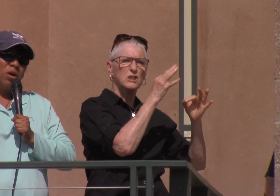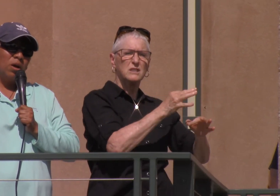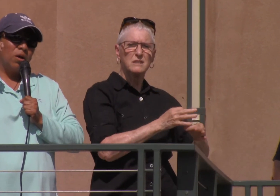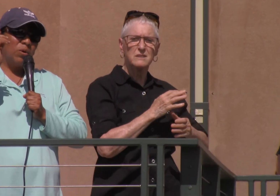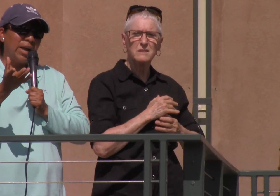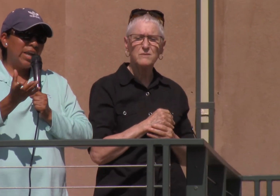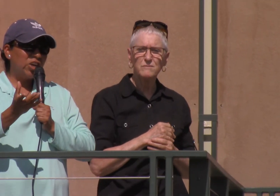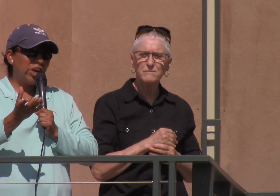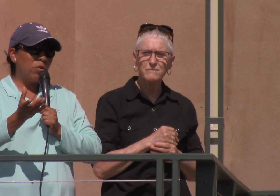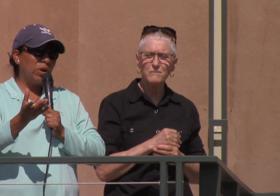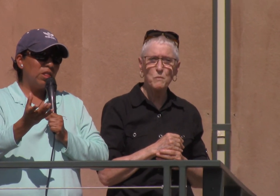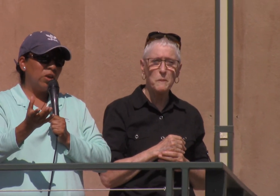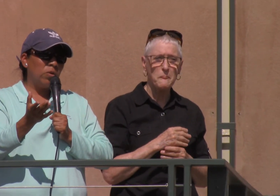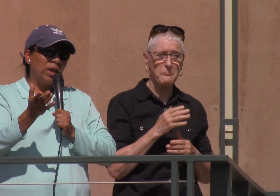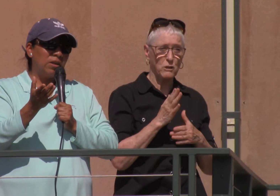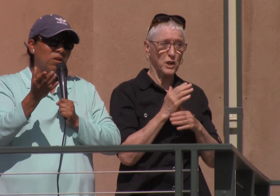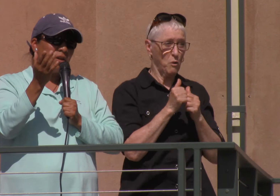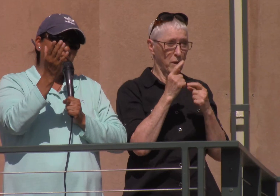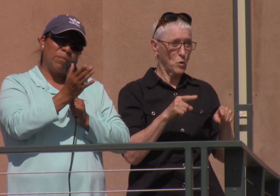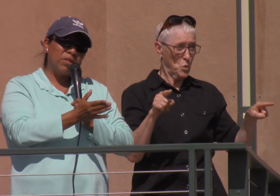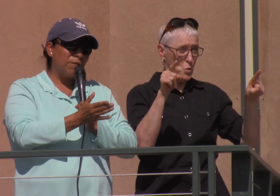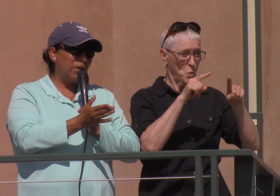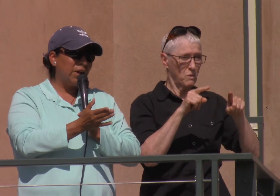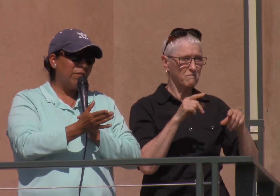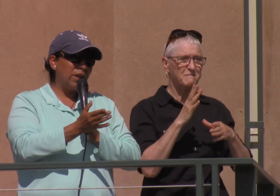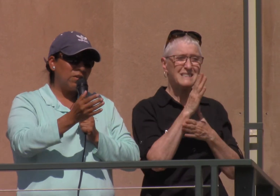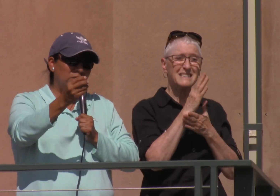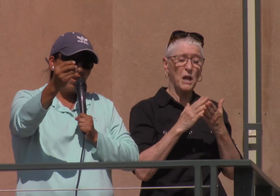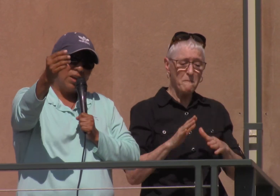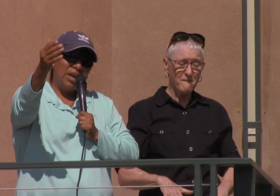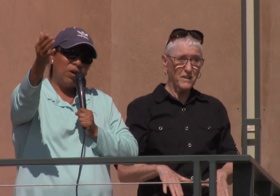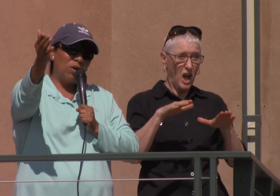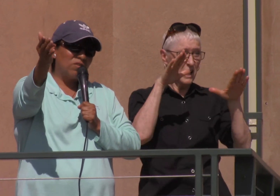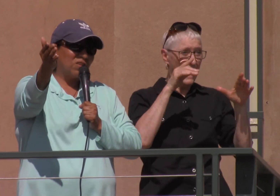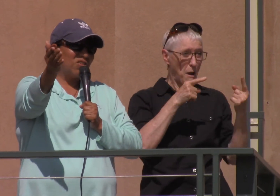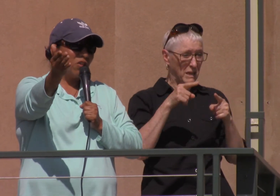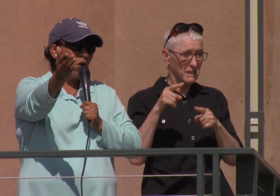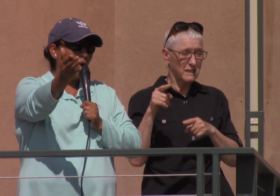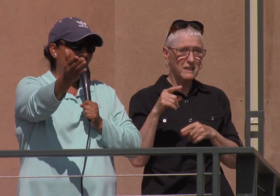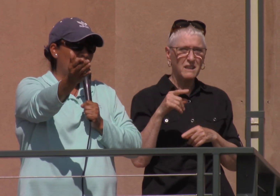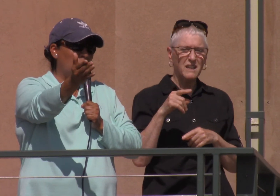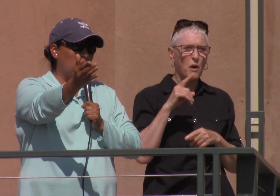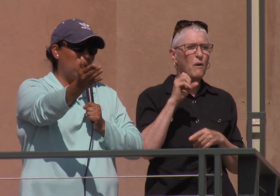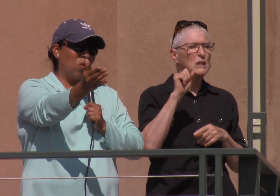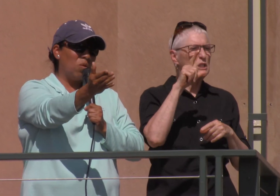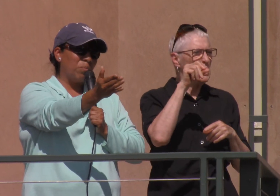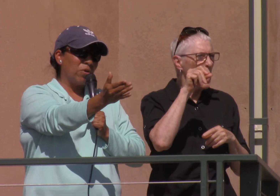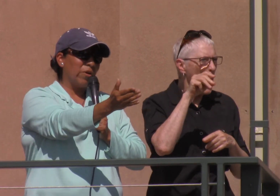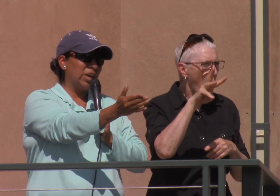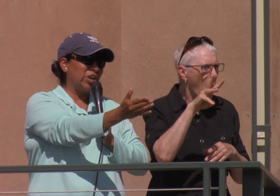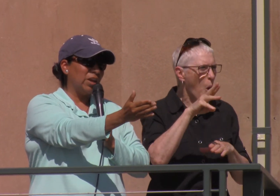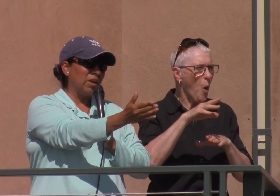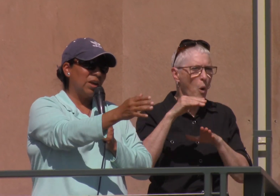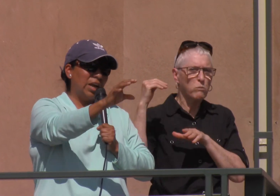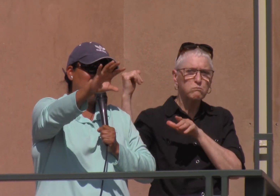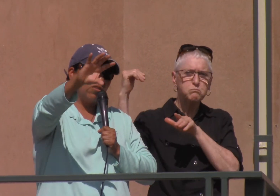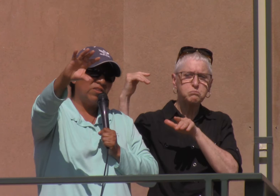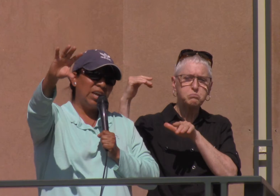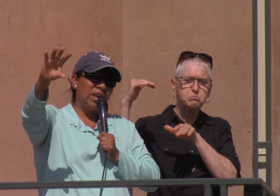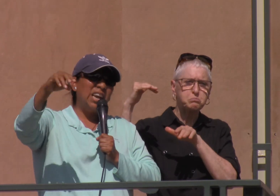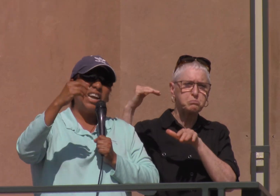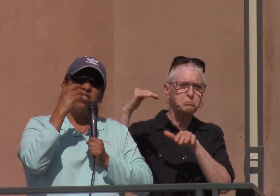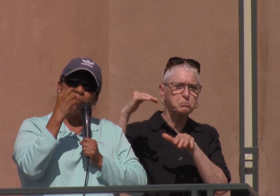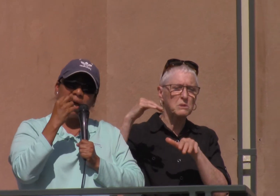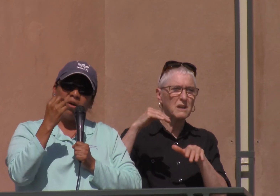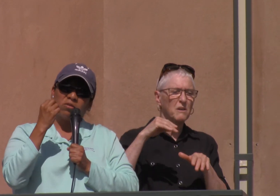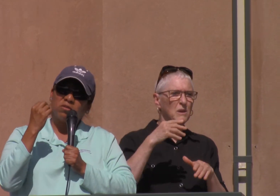So what I can share with you is on some of the flood events, it was a slow progression. And you'll